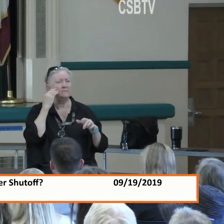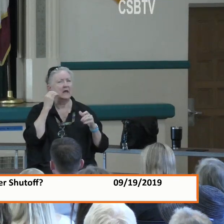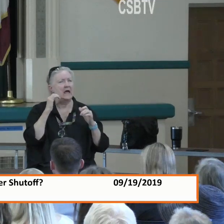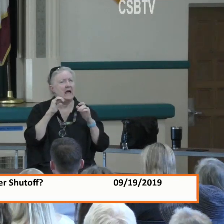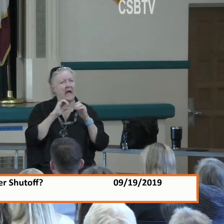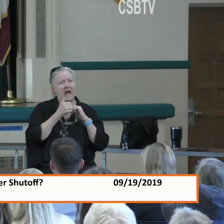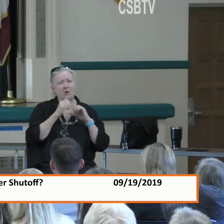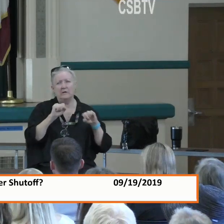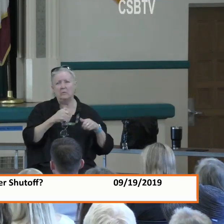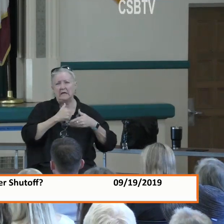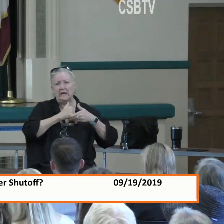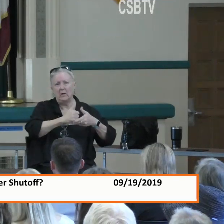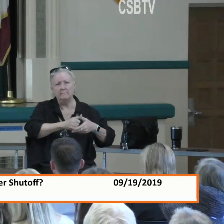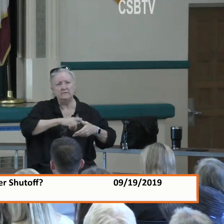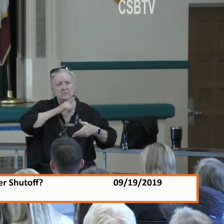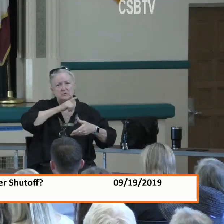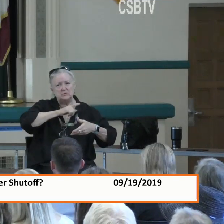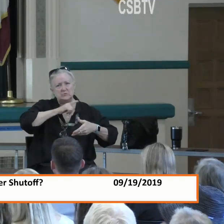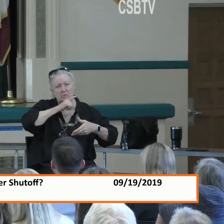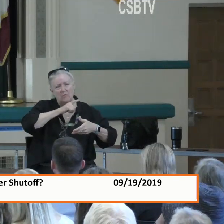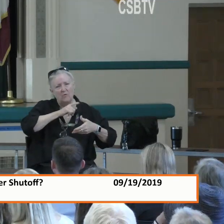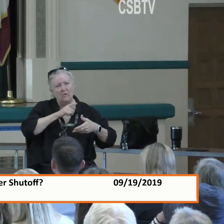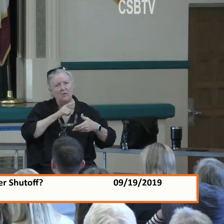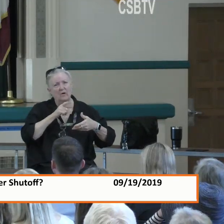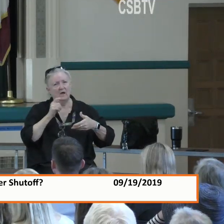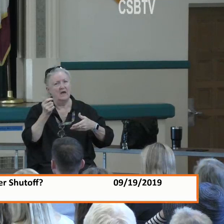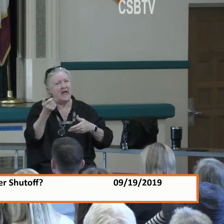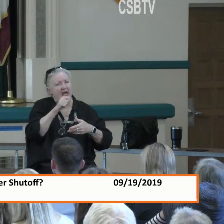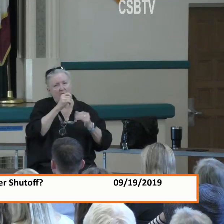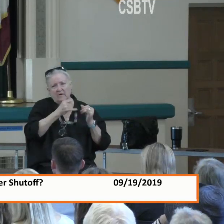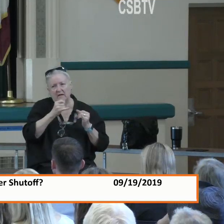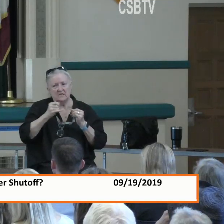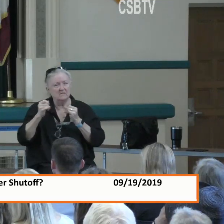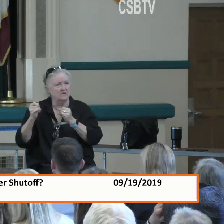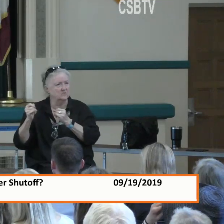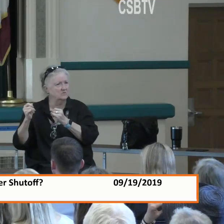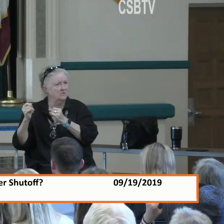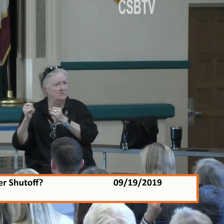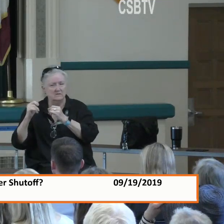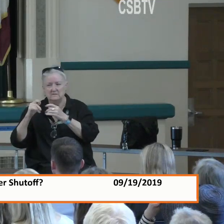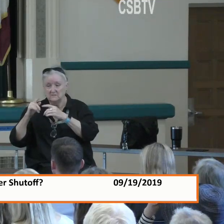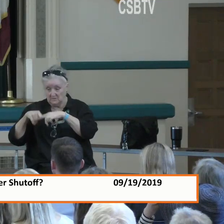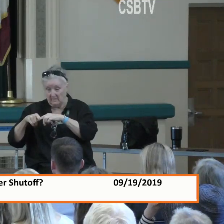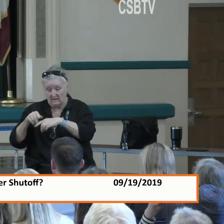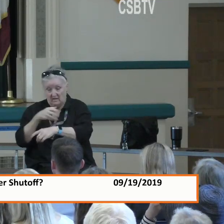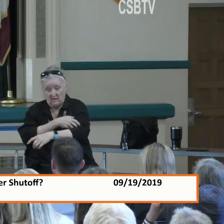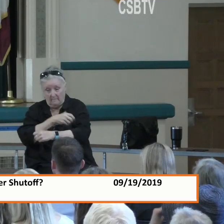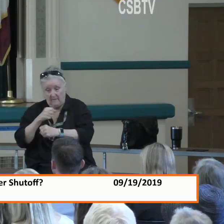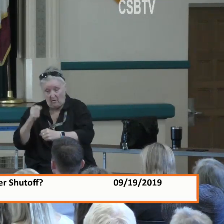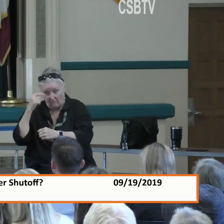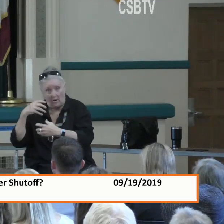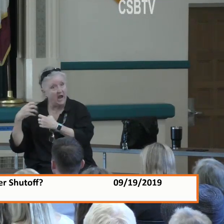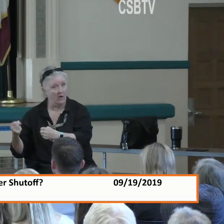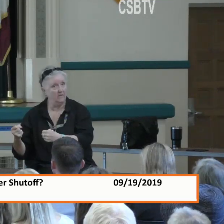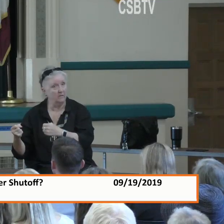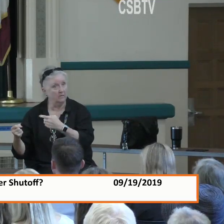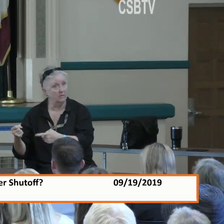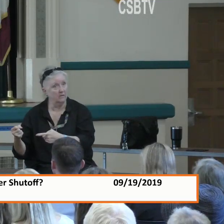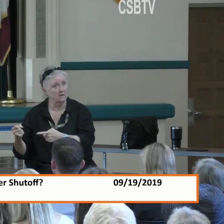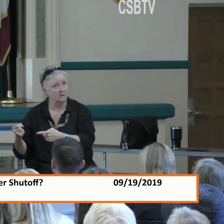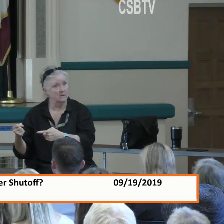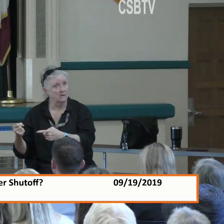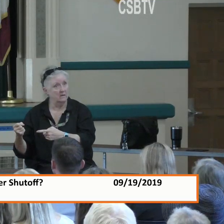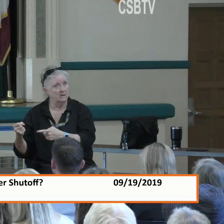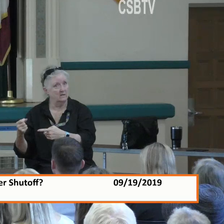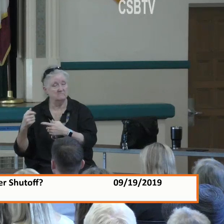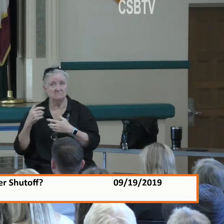we help make sure that every individual that relies on power for their health, whether that's